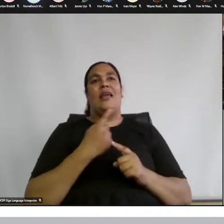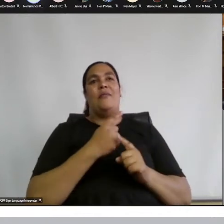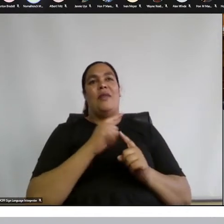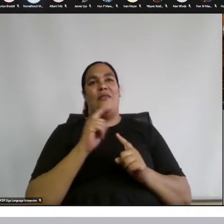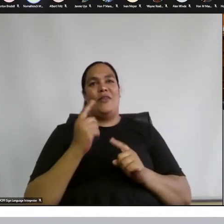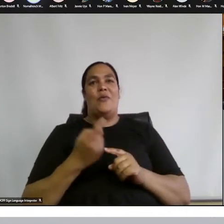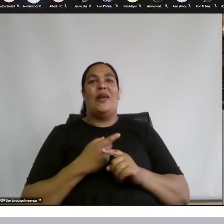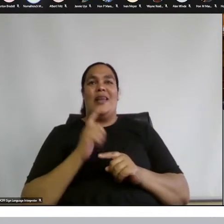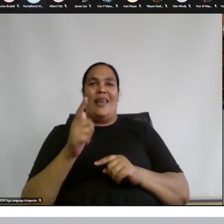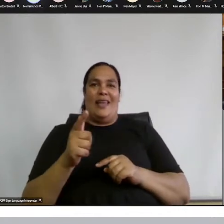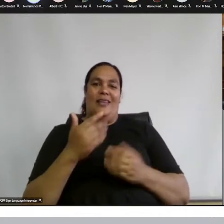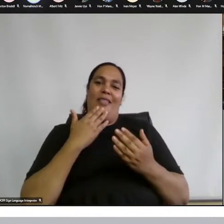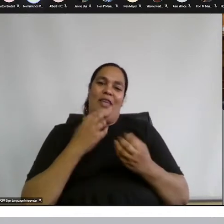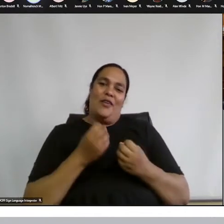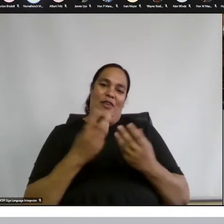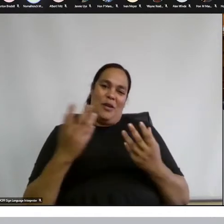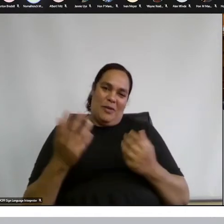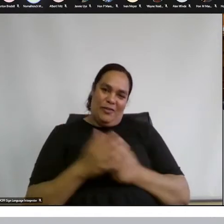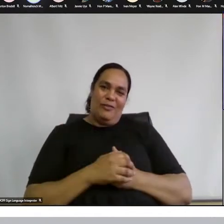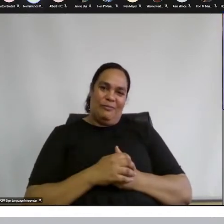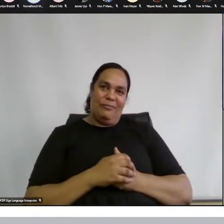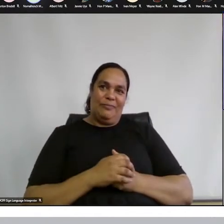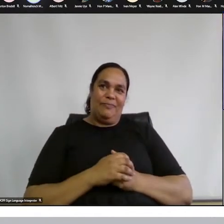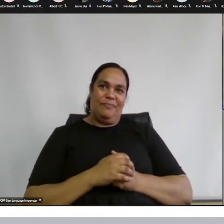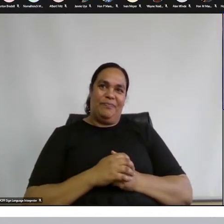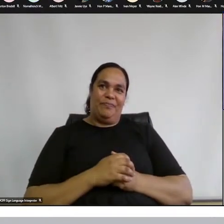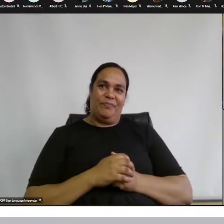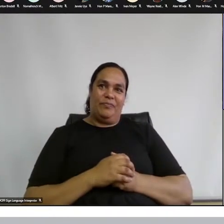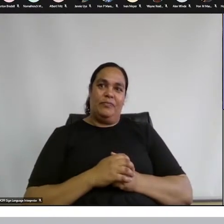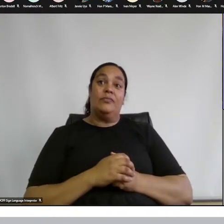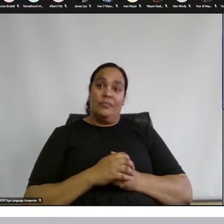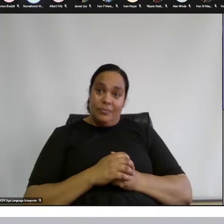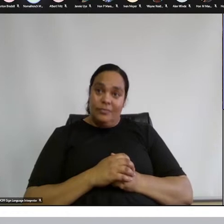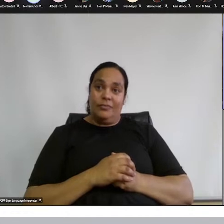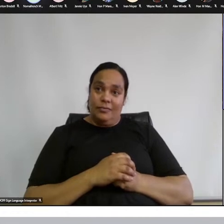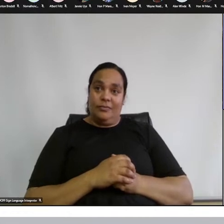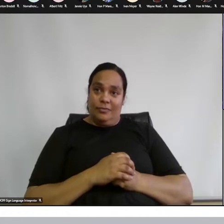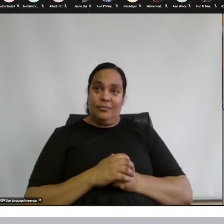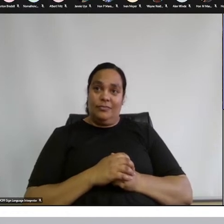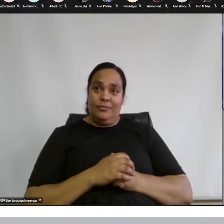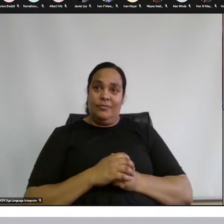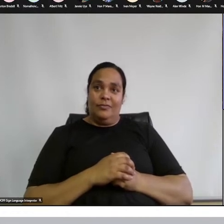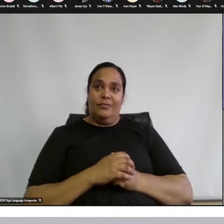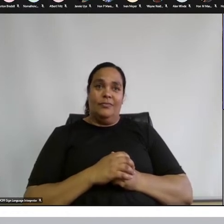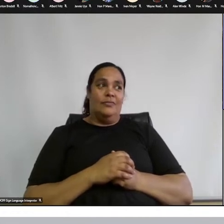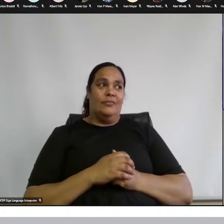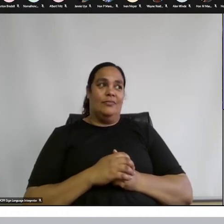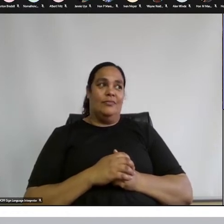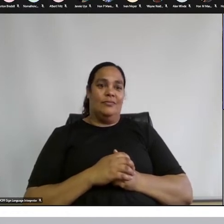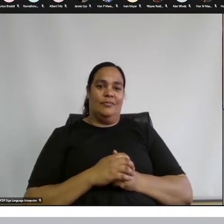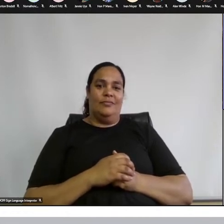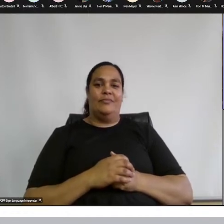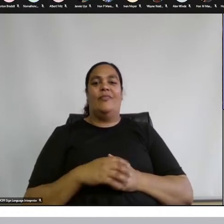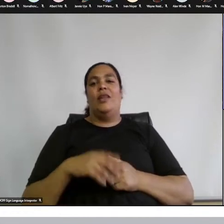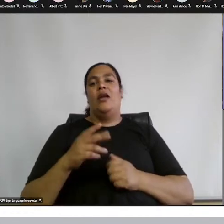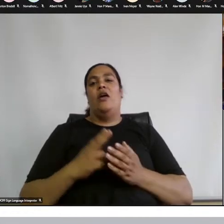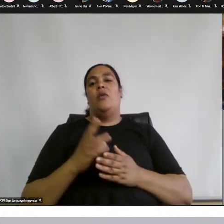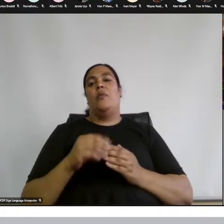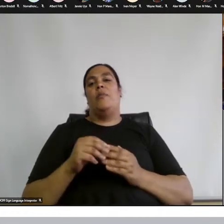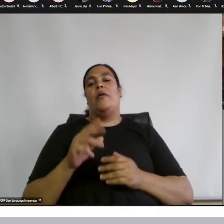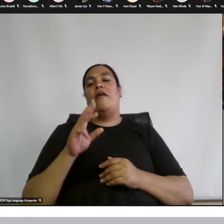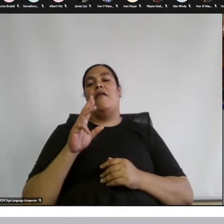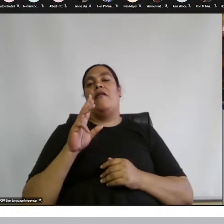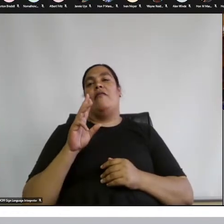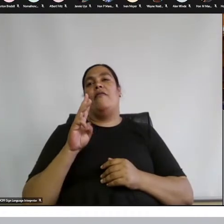else later. Thank you very much. Thank you, Honourable Minister. I now recognise Honourable Windvogel.